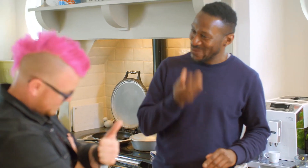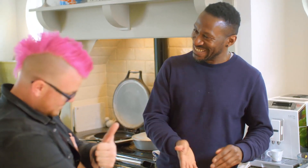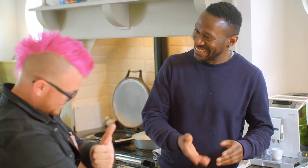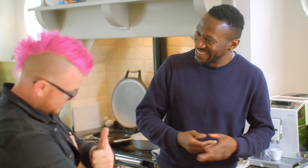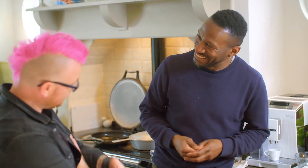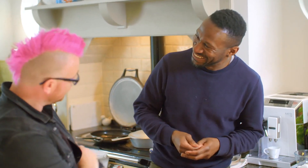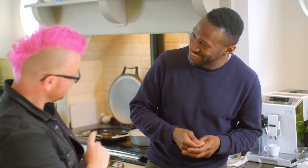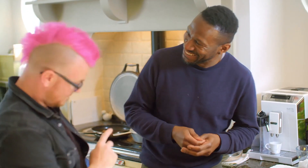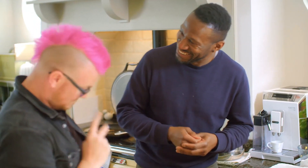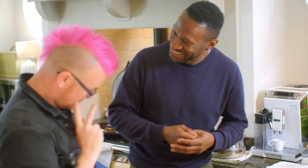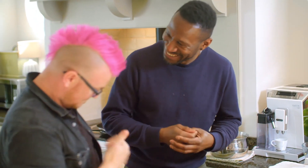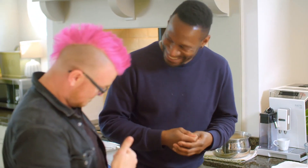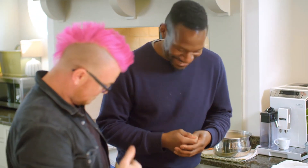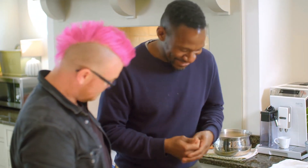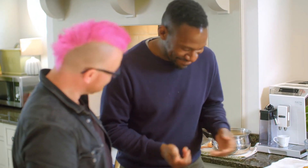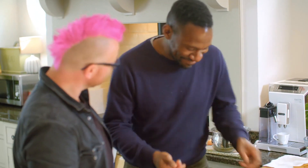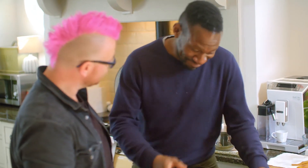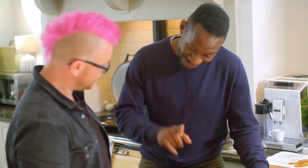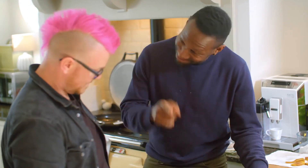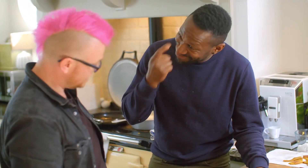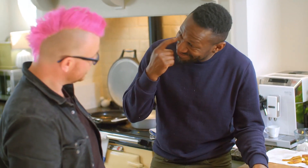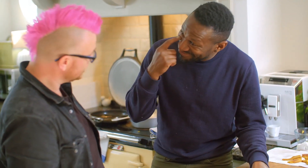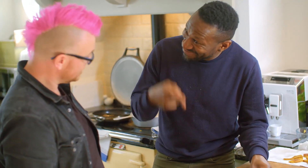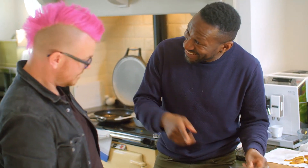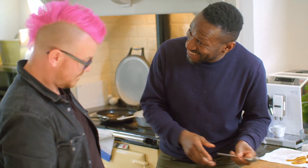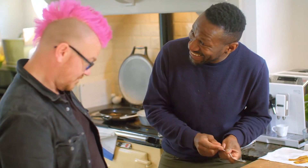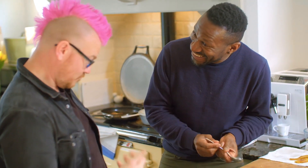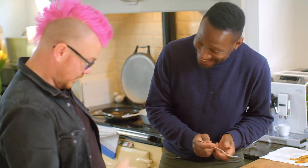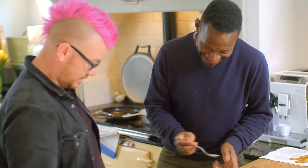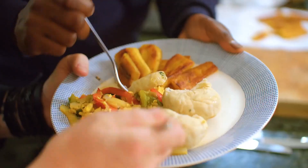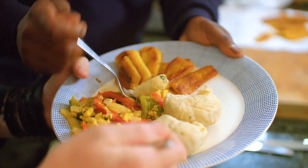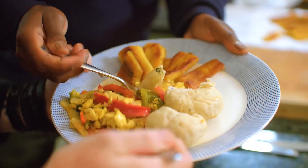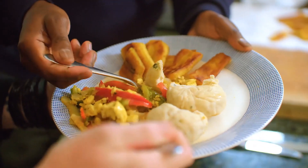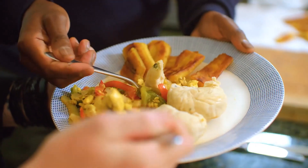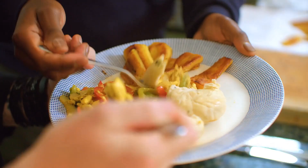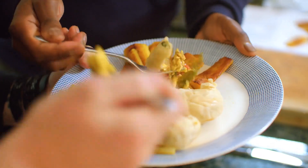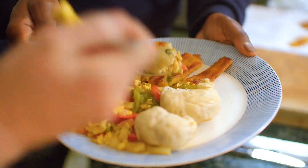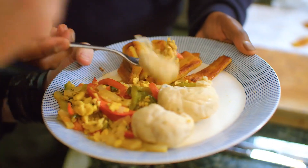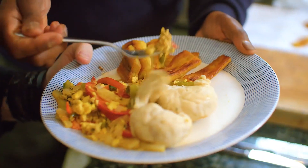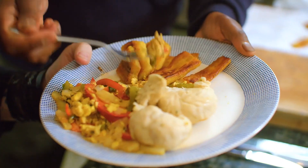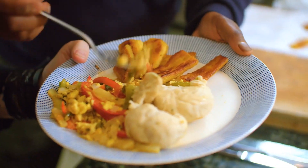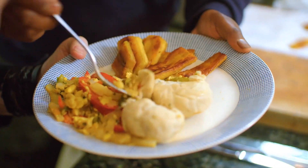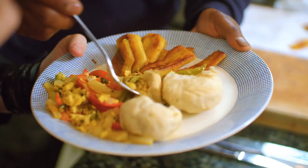Food is served. Great, looks good. Want to try some? Yeah, sure.